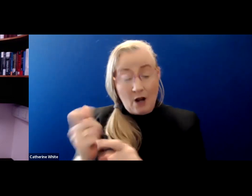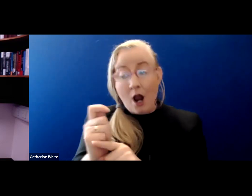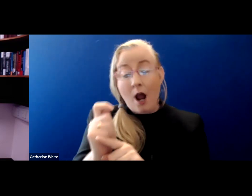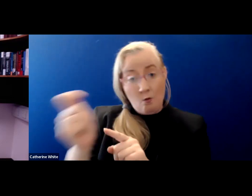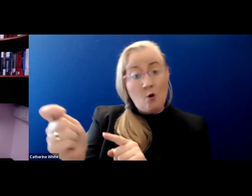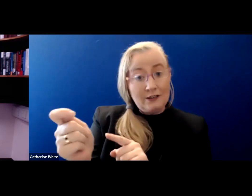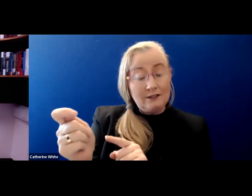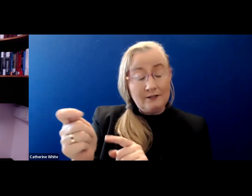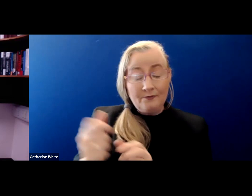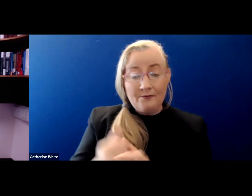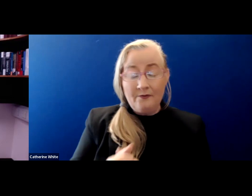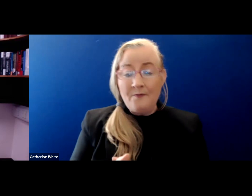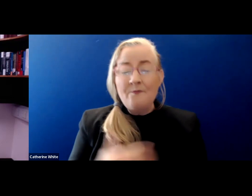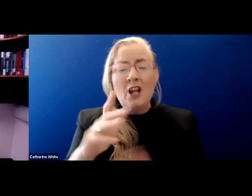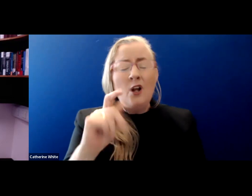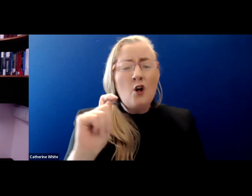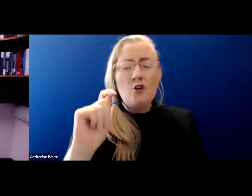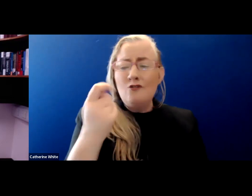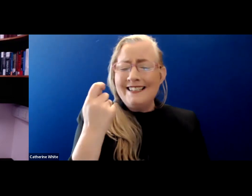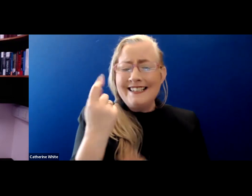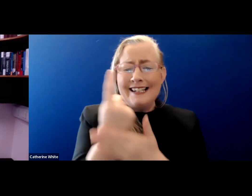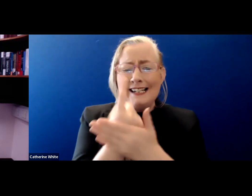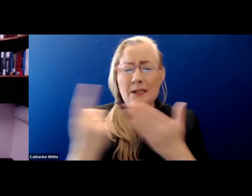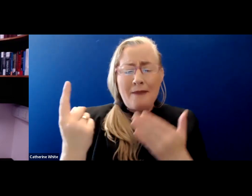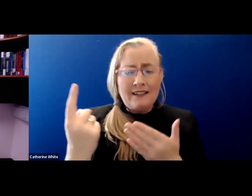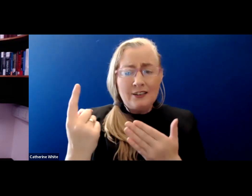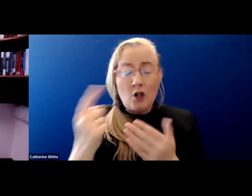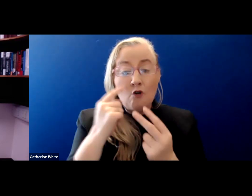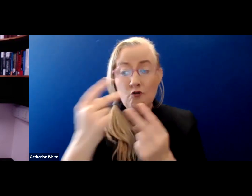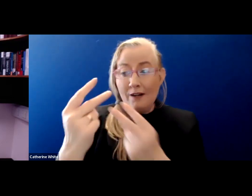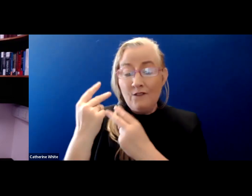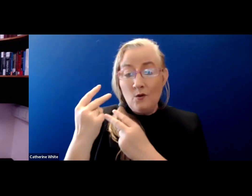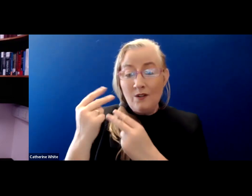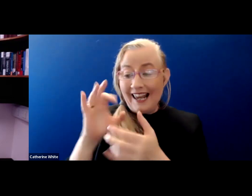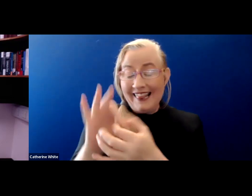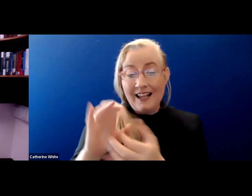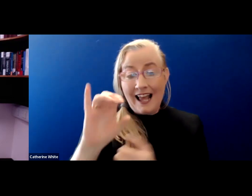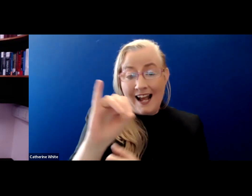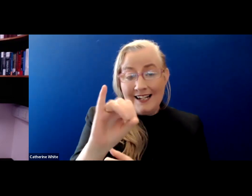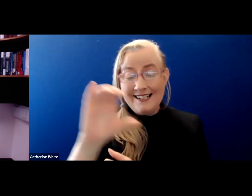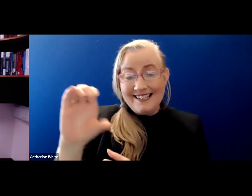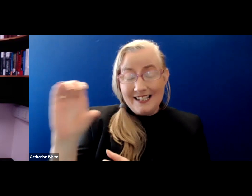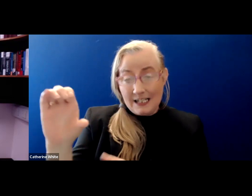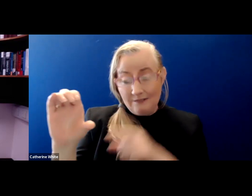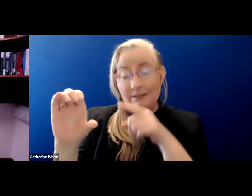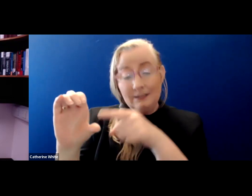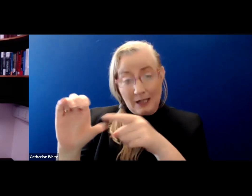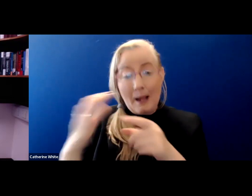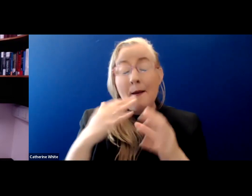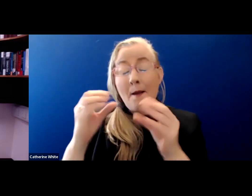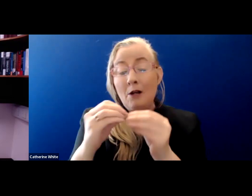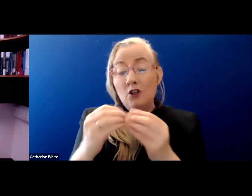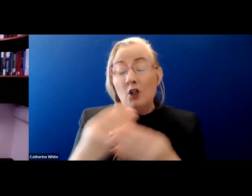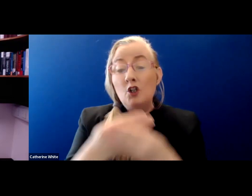Mali. Now, the recent independent expert review on the ICC referred to the huge number of